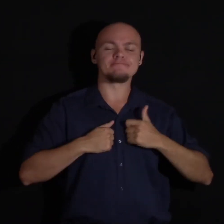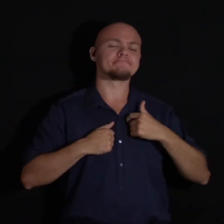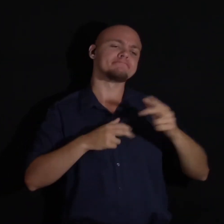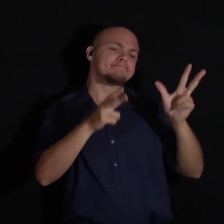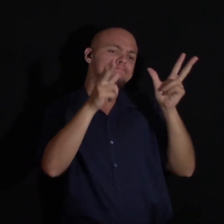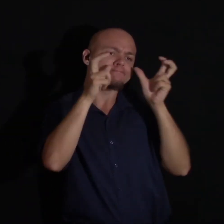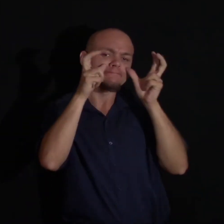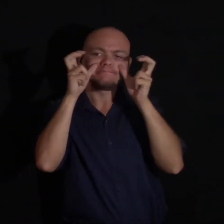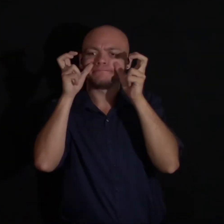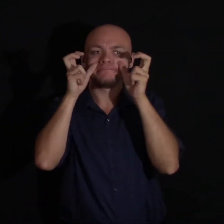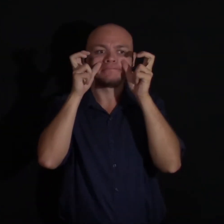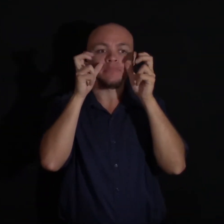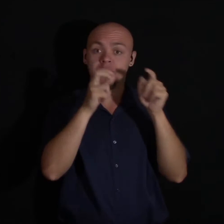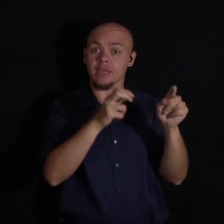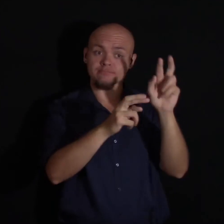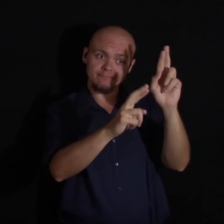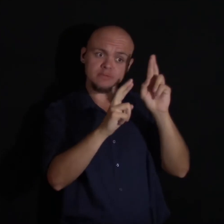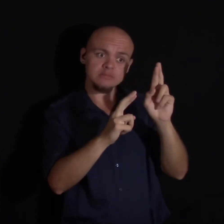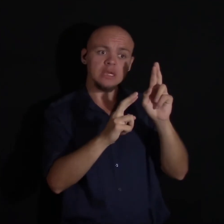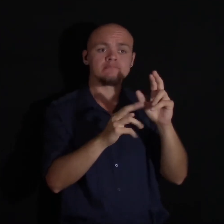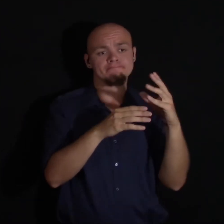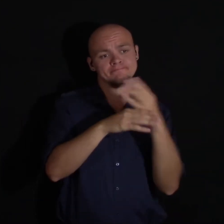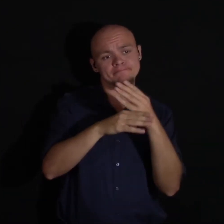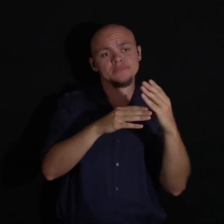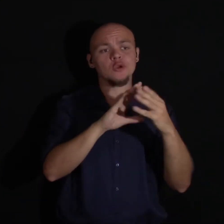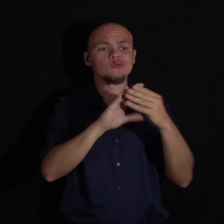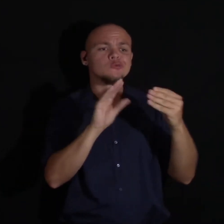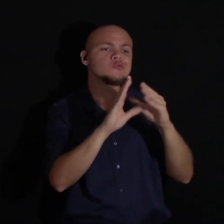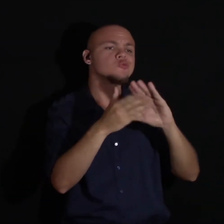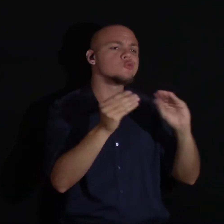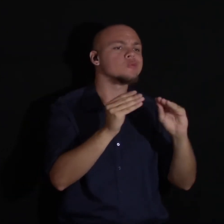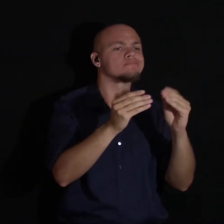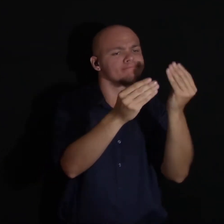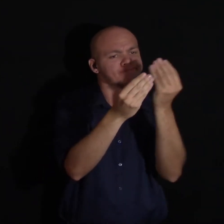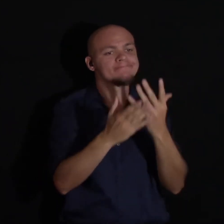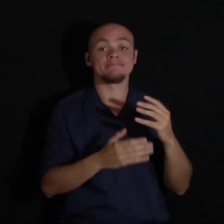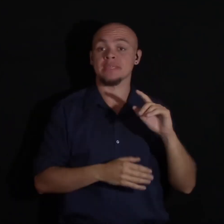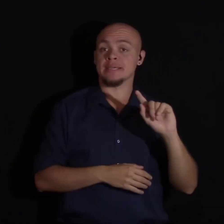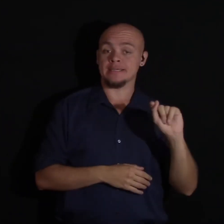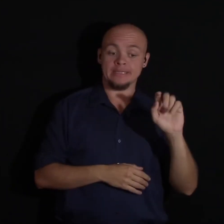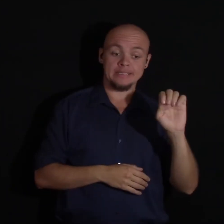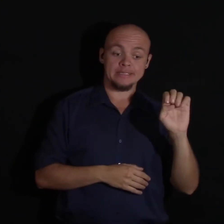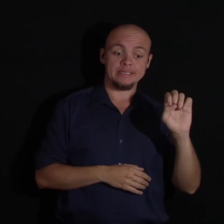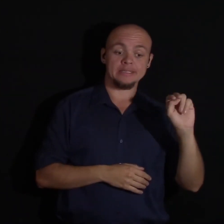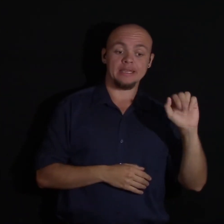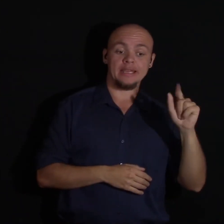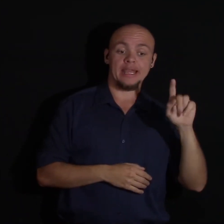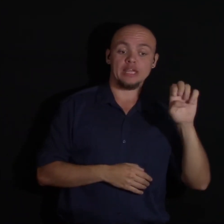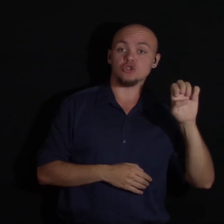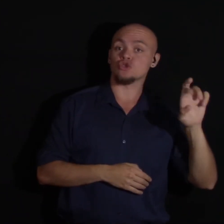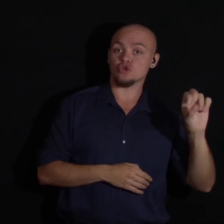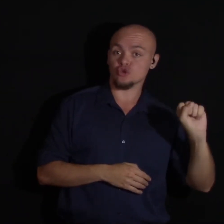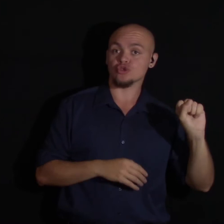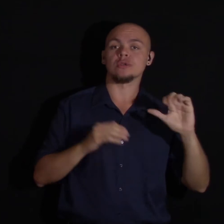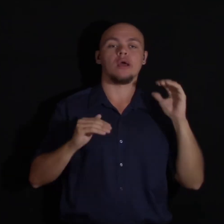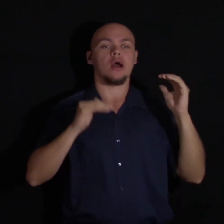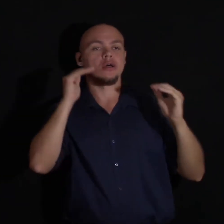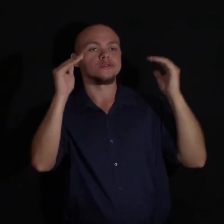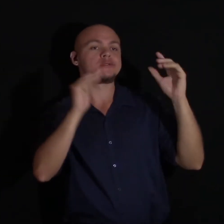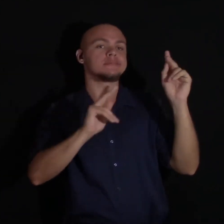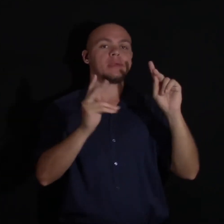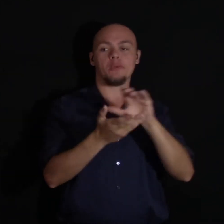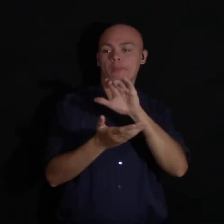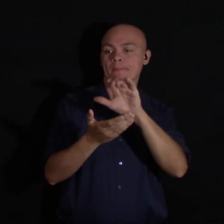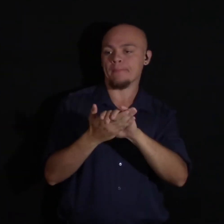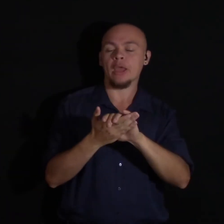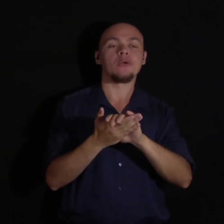kinds of things that they've never shared with anyone. I hear from teenagers and adults, people who are married, single,